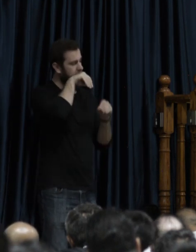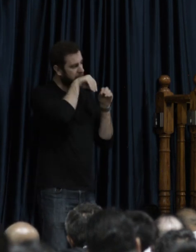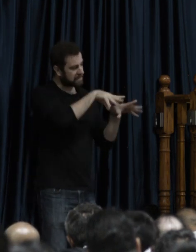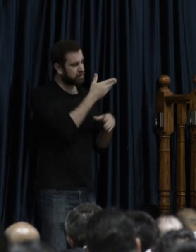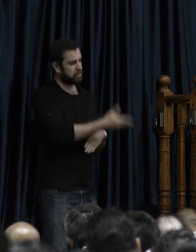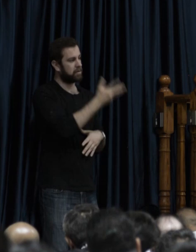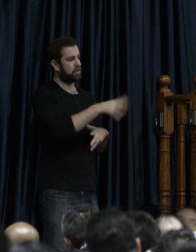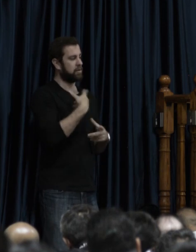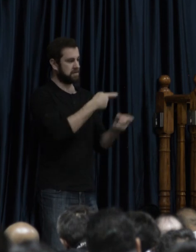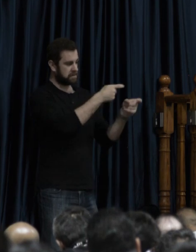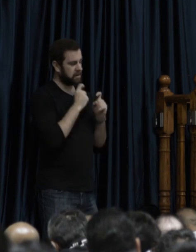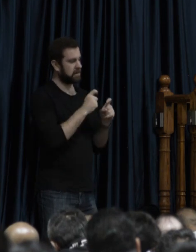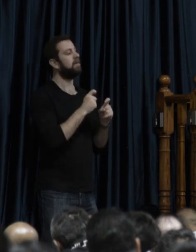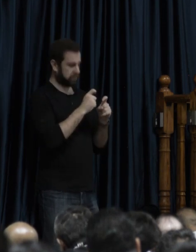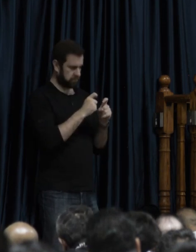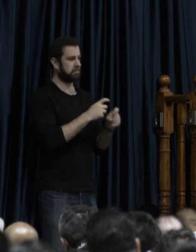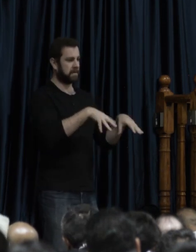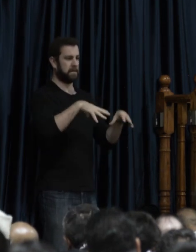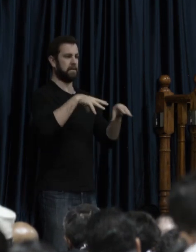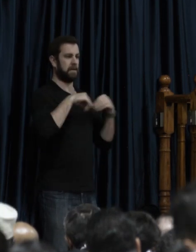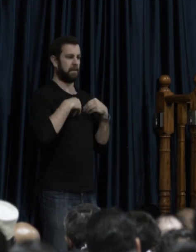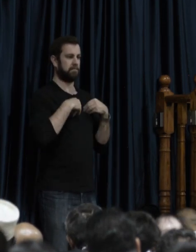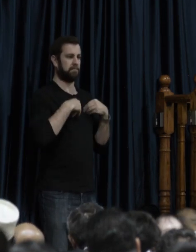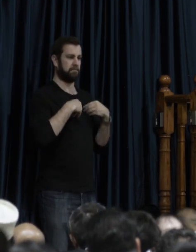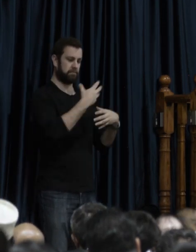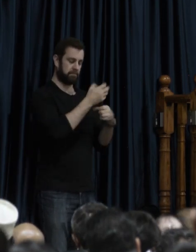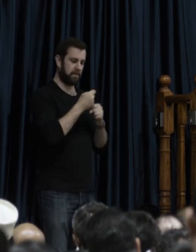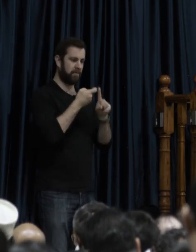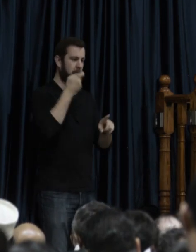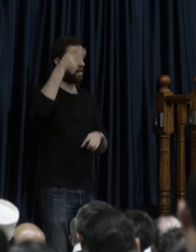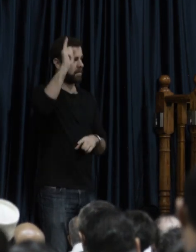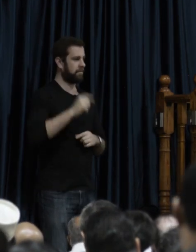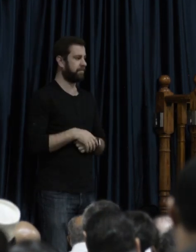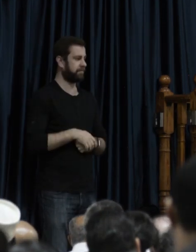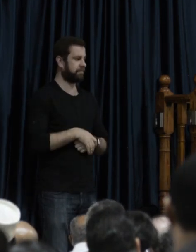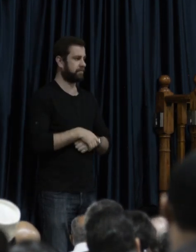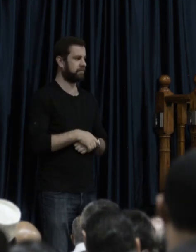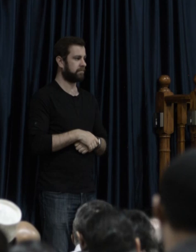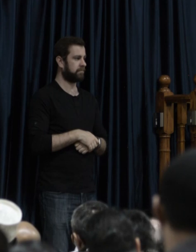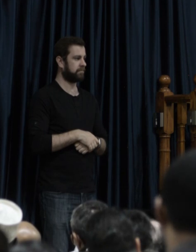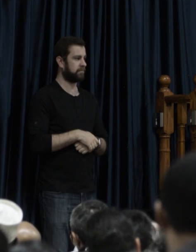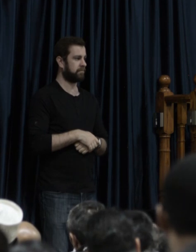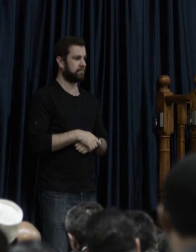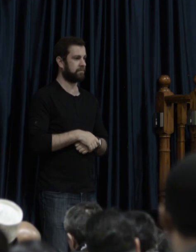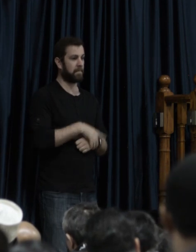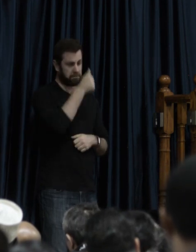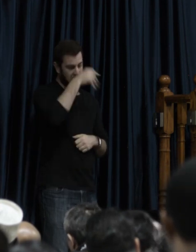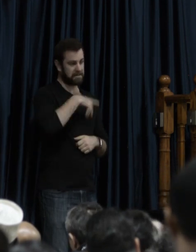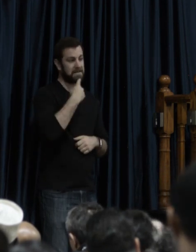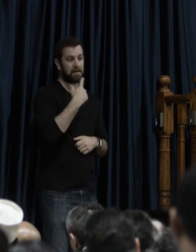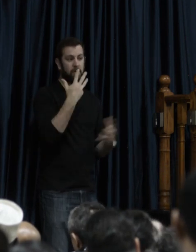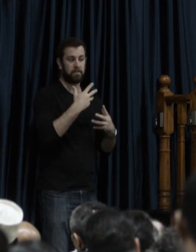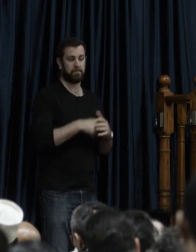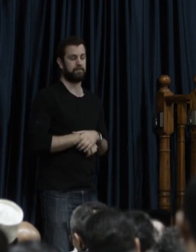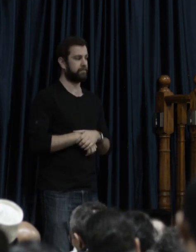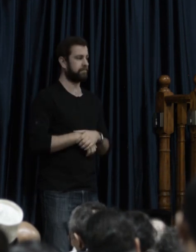Your charity has been readily accepted and embraced by Allah. Muhammad bin Ash-Shafi'i said, Man nala minni aw aliqtu